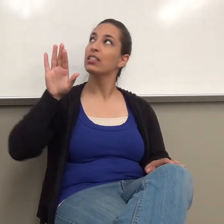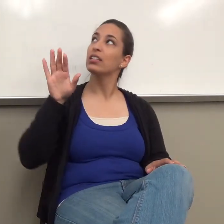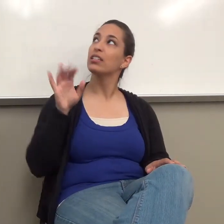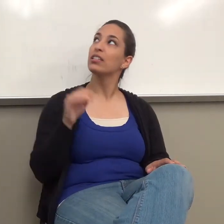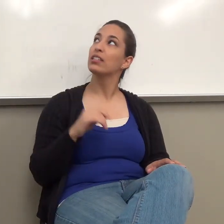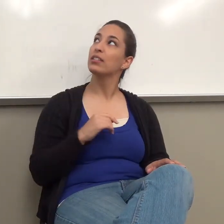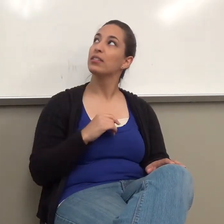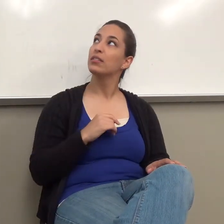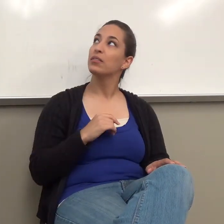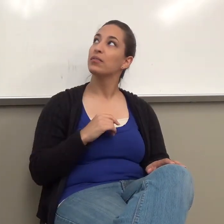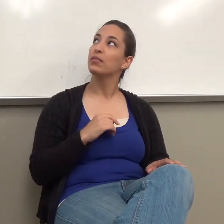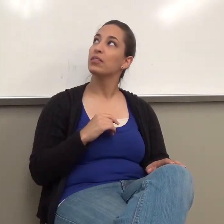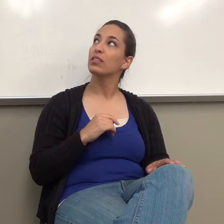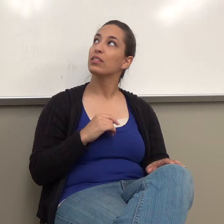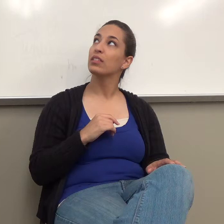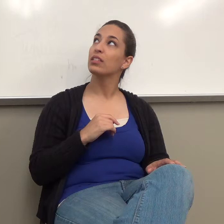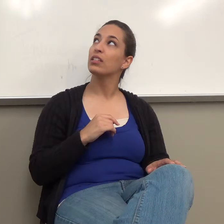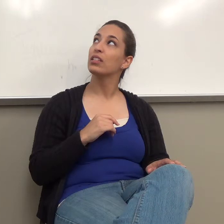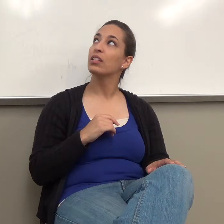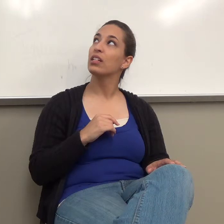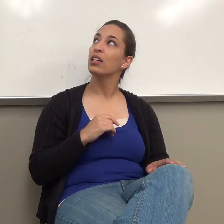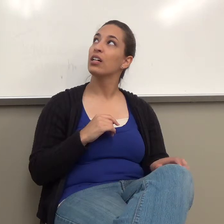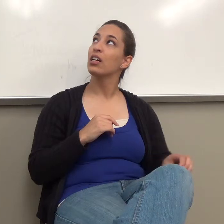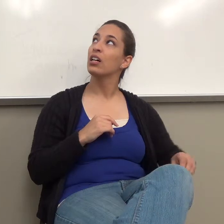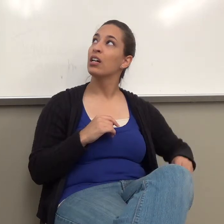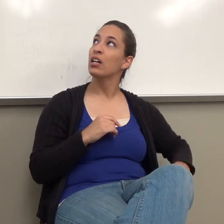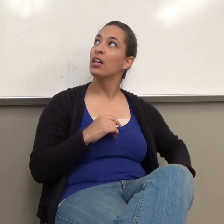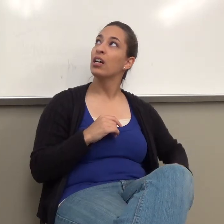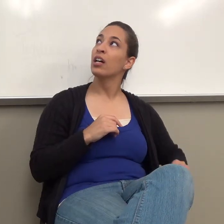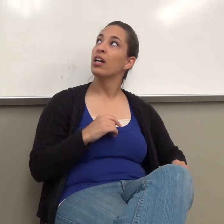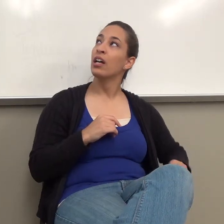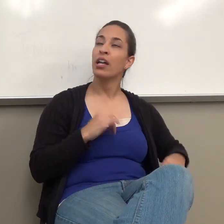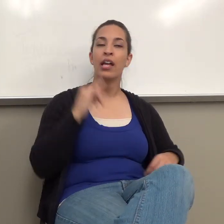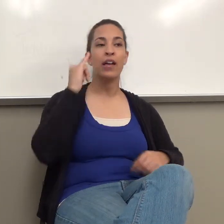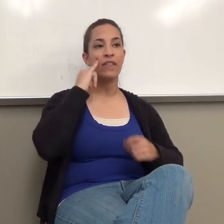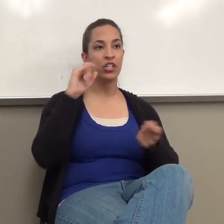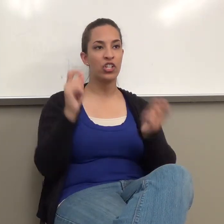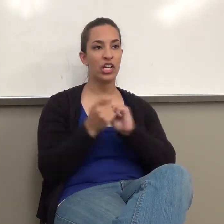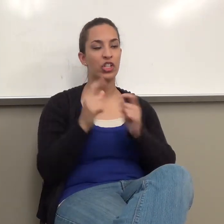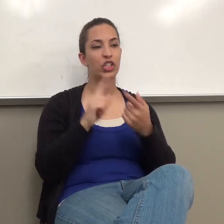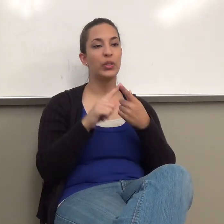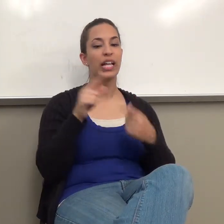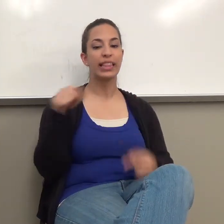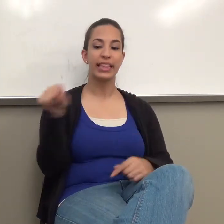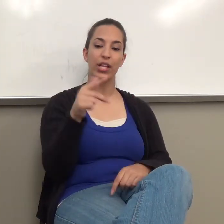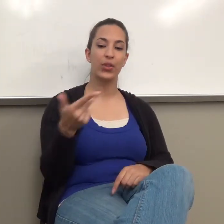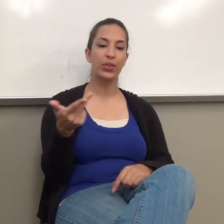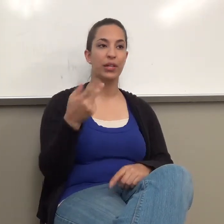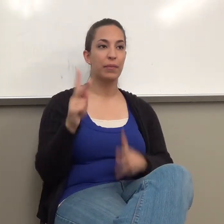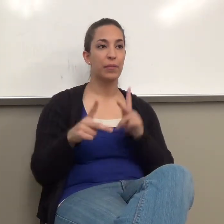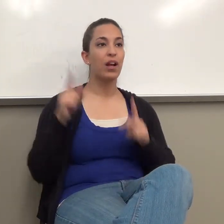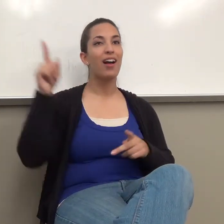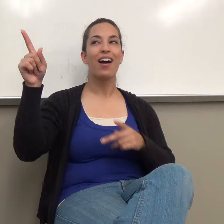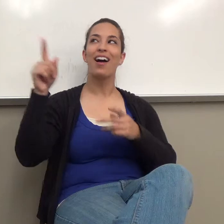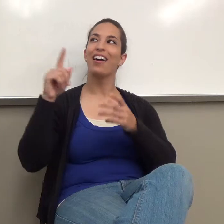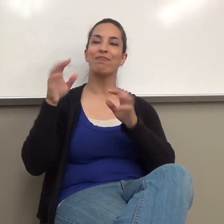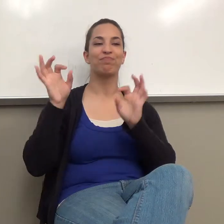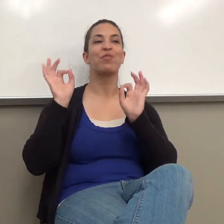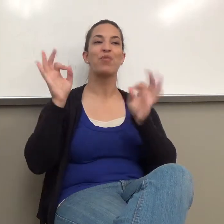if we change this to these three people, then it becomes a perfect concluding sentence. Now,